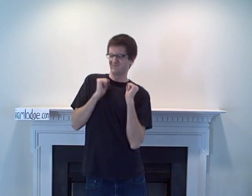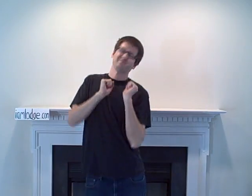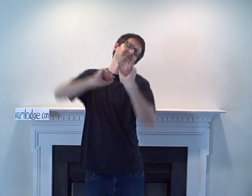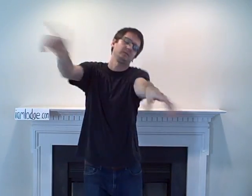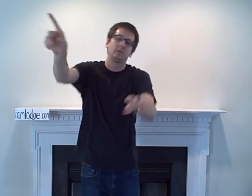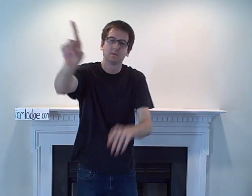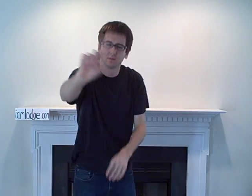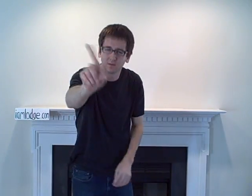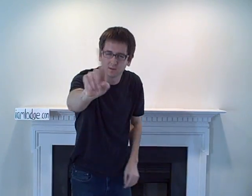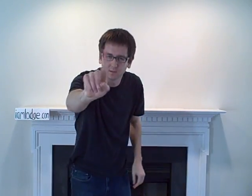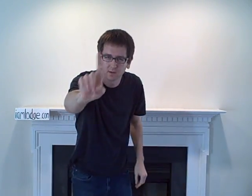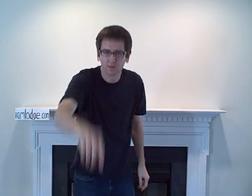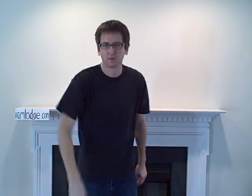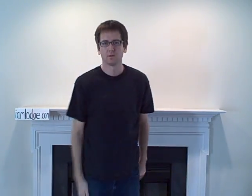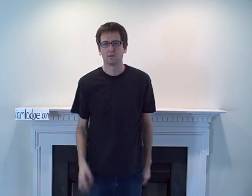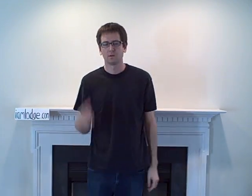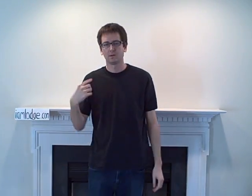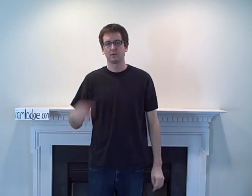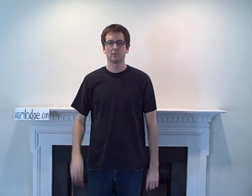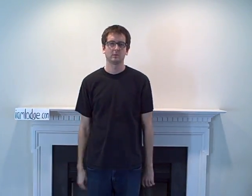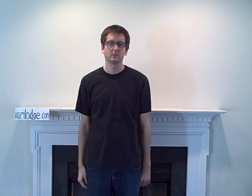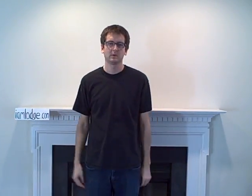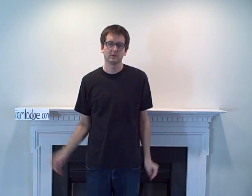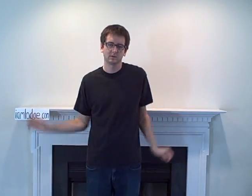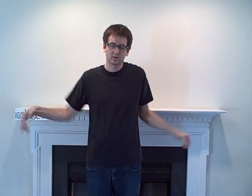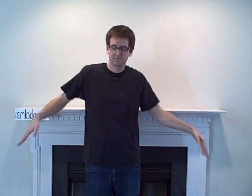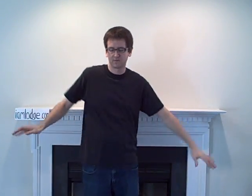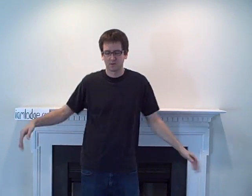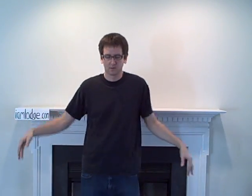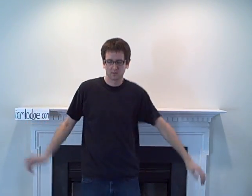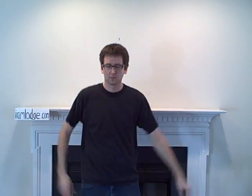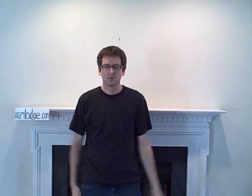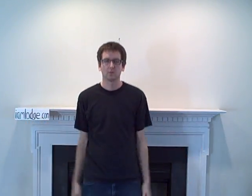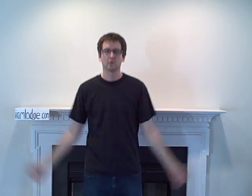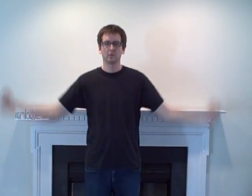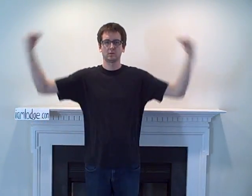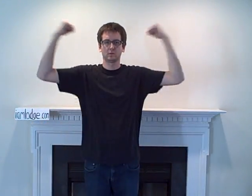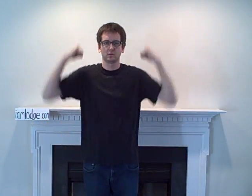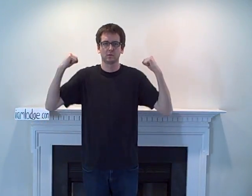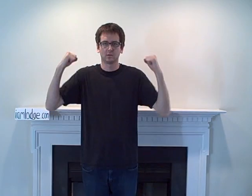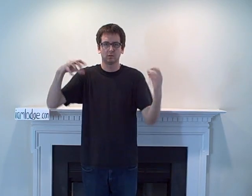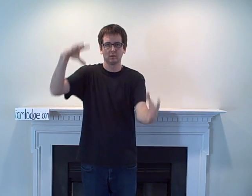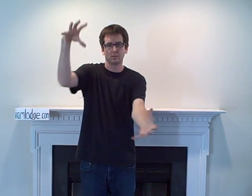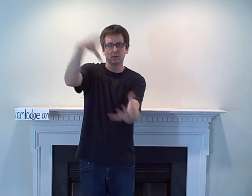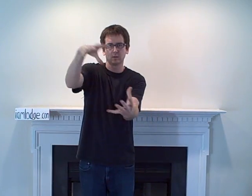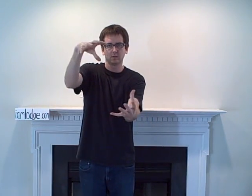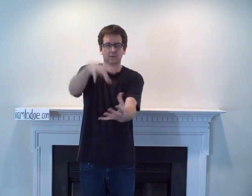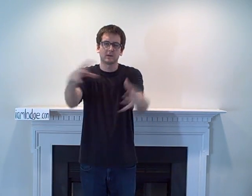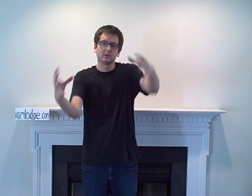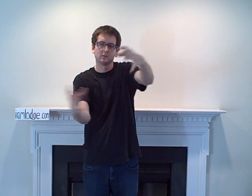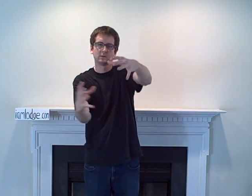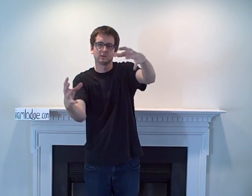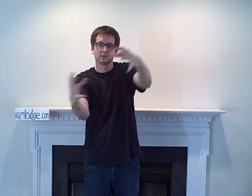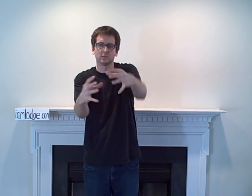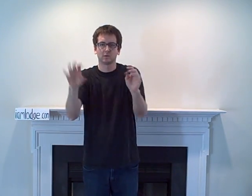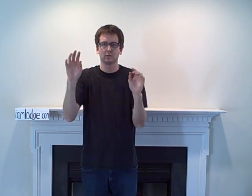but we don't need them at all. Our little membranes are flexible and strong. They bake their vacuables in, with